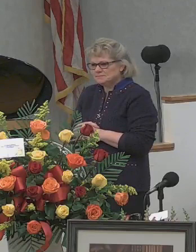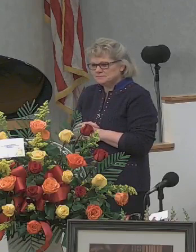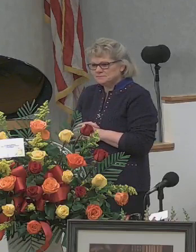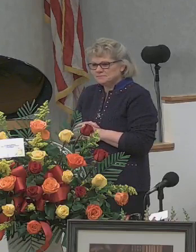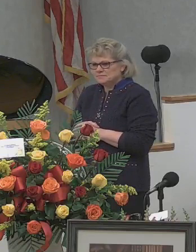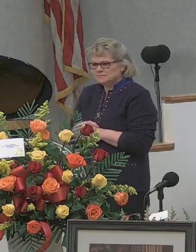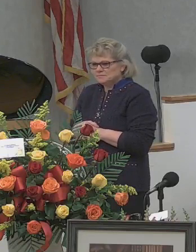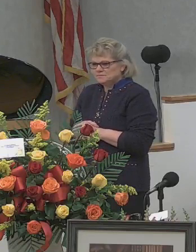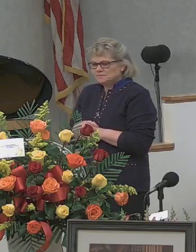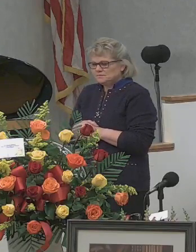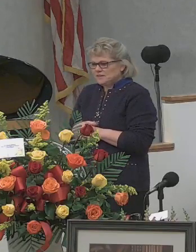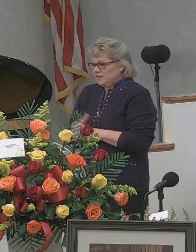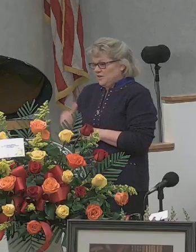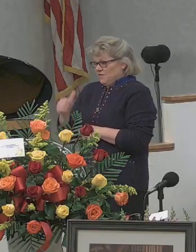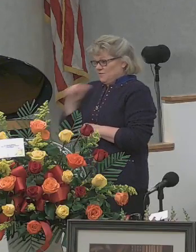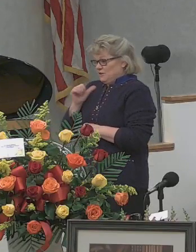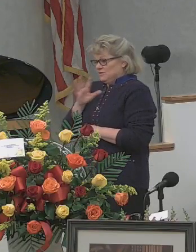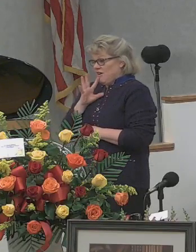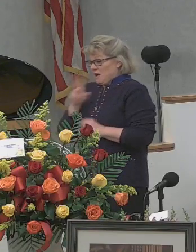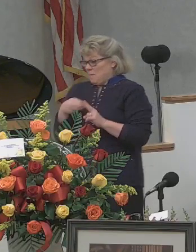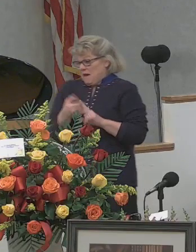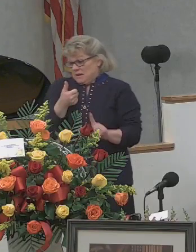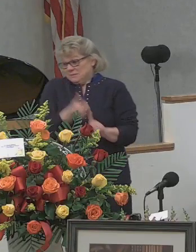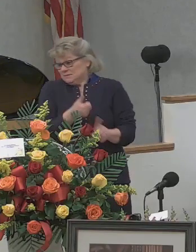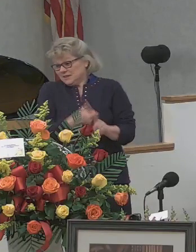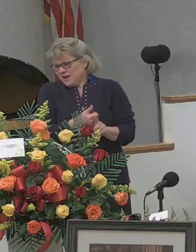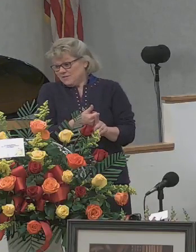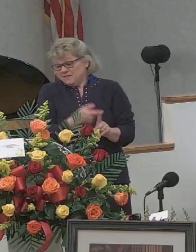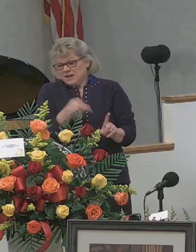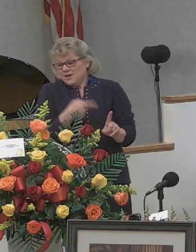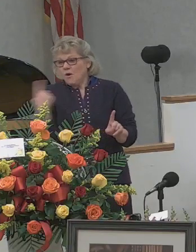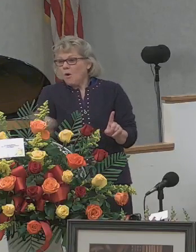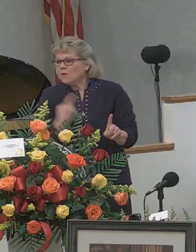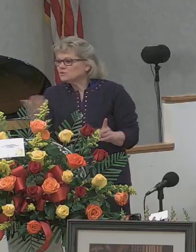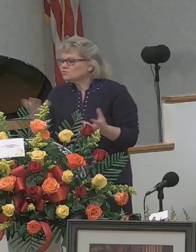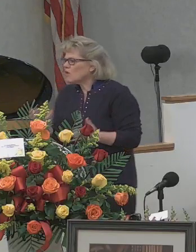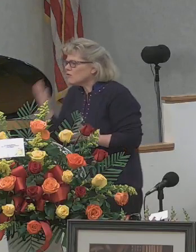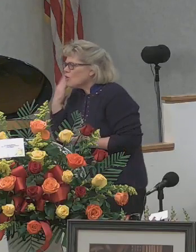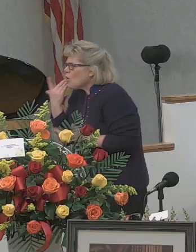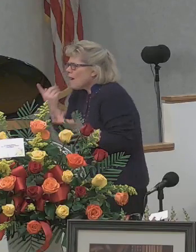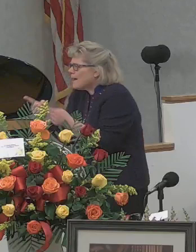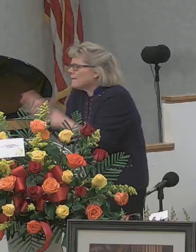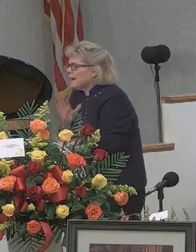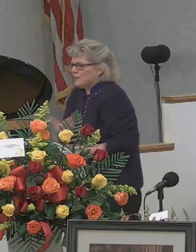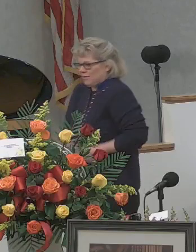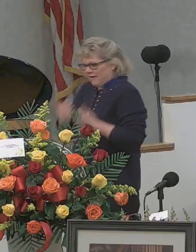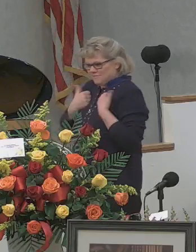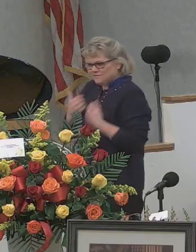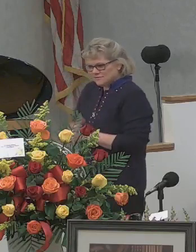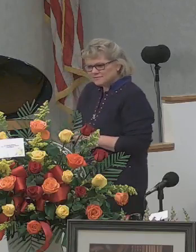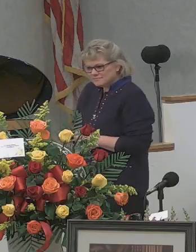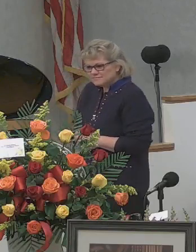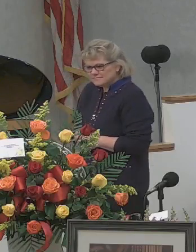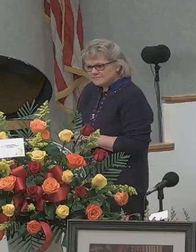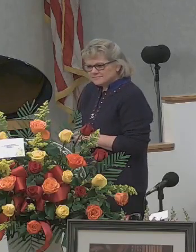He would almost refuse to talk about himself and always wanted the updates on our lives.